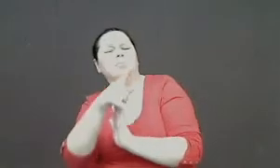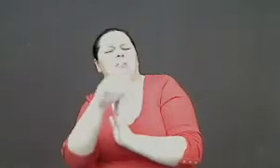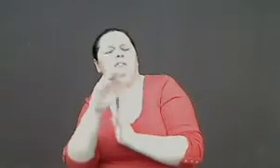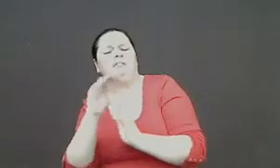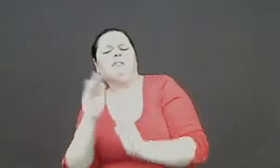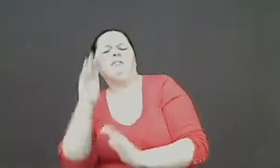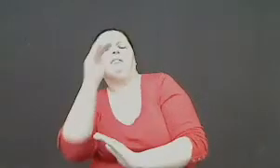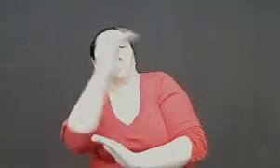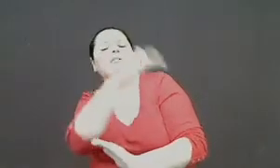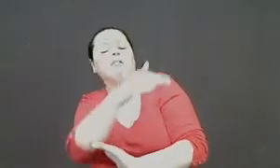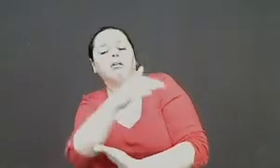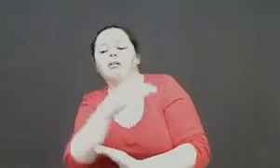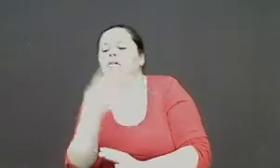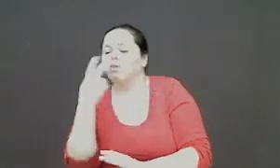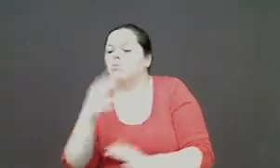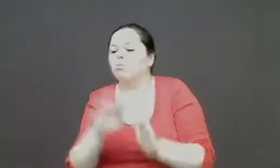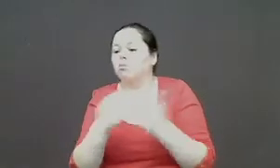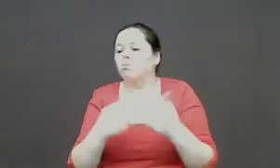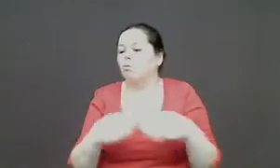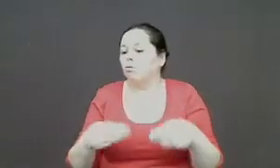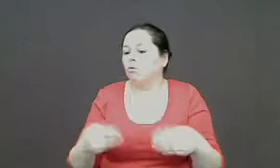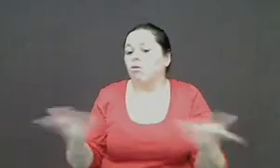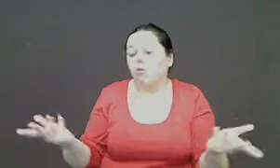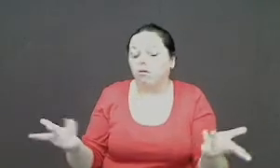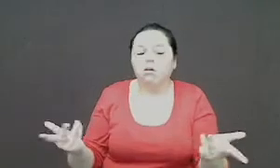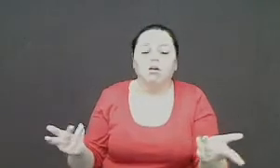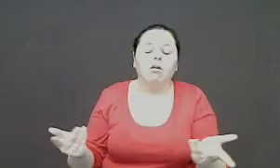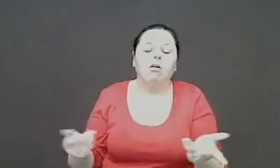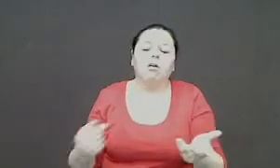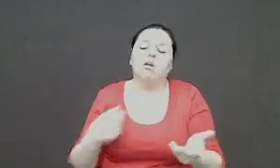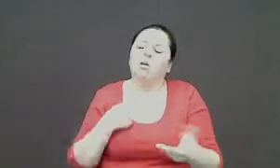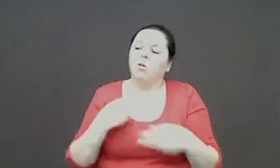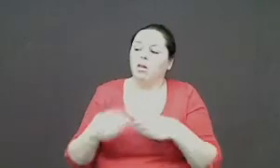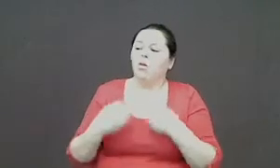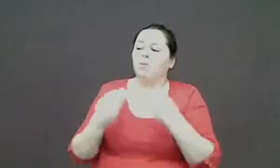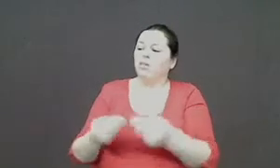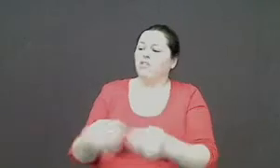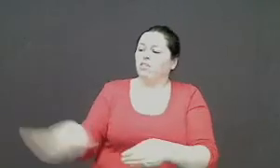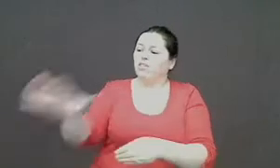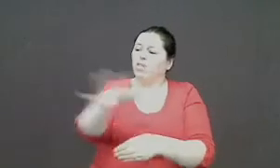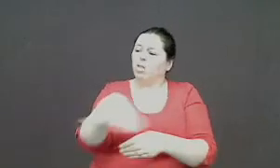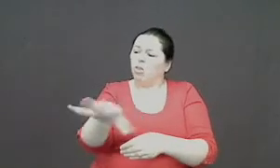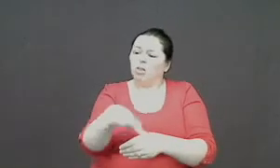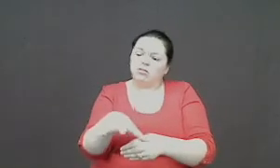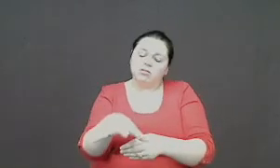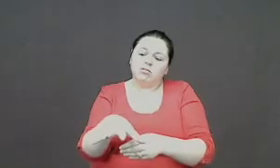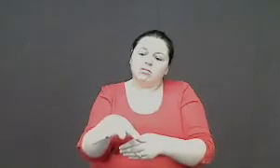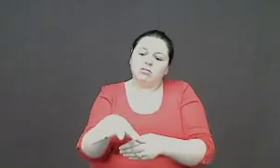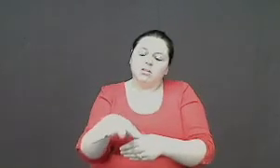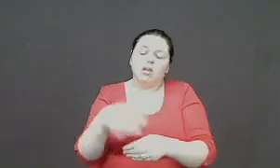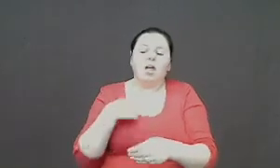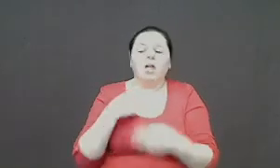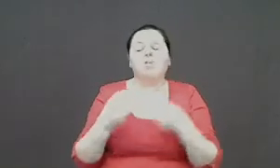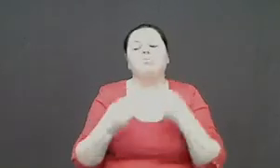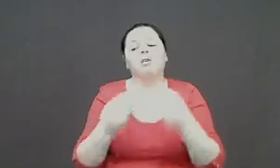it. Now, when I'm giving its location, I'm giving them a sequence of